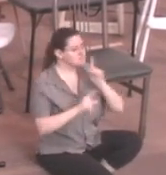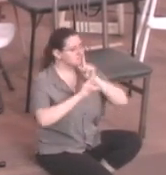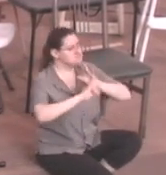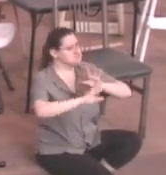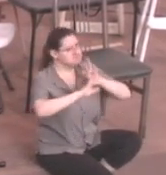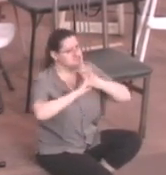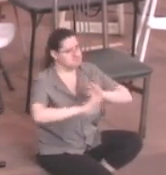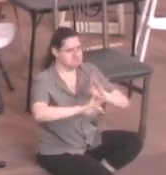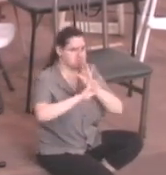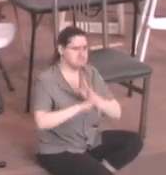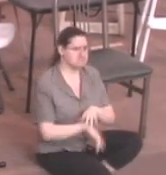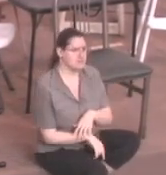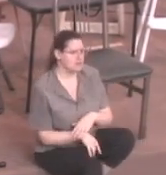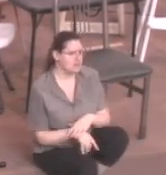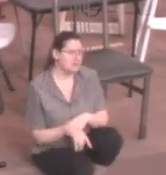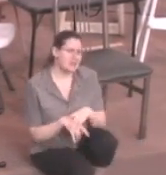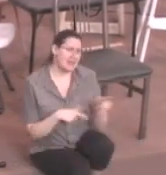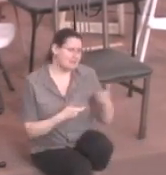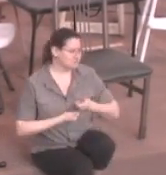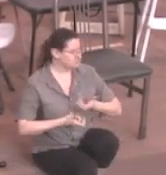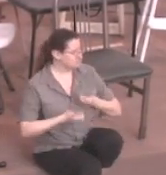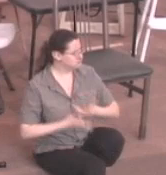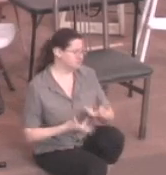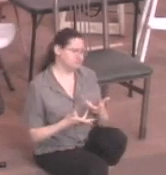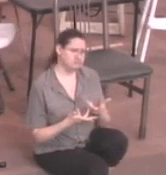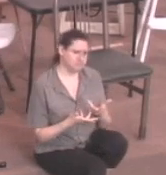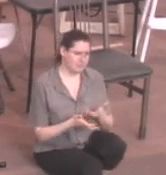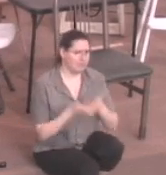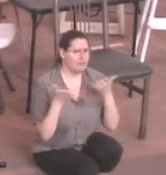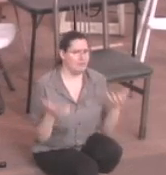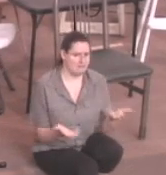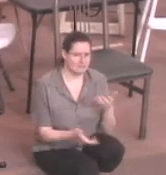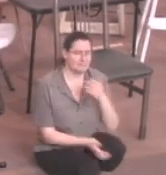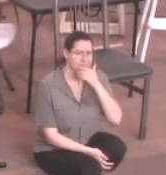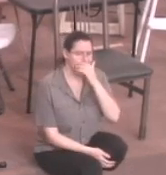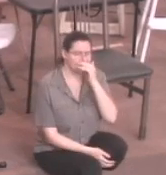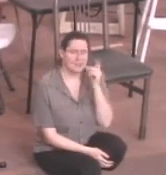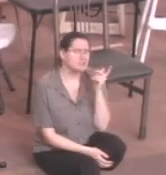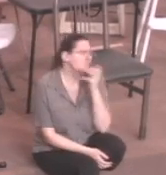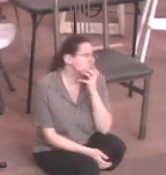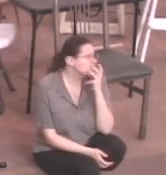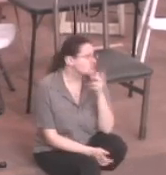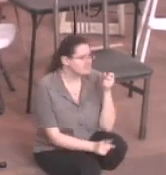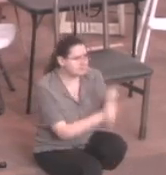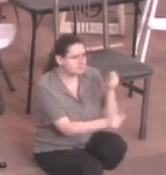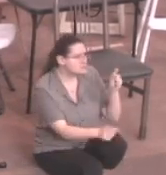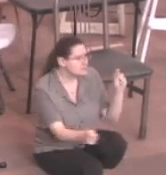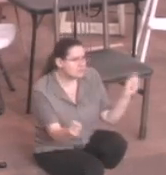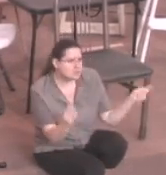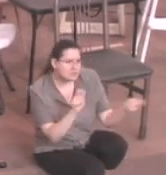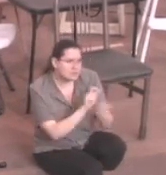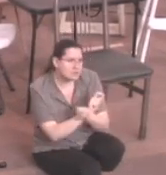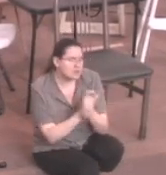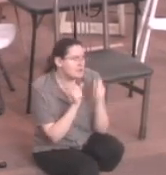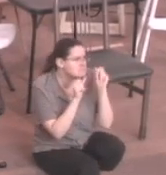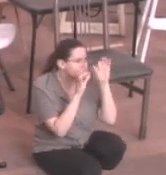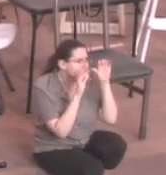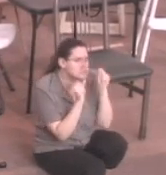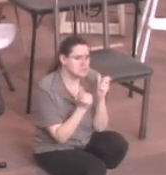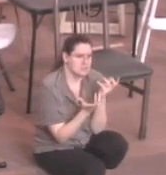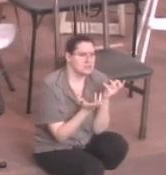now. He's sharing all sorts of stuff, hidden, he's saying, "I am." It's just amazing what's going on with